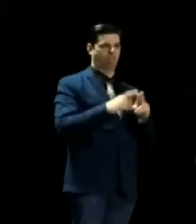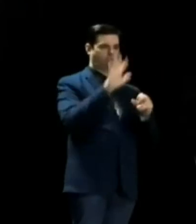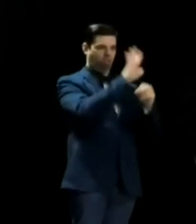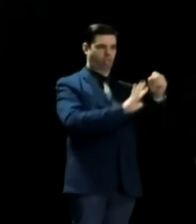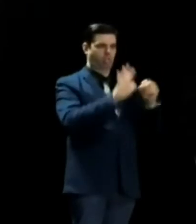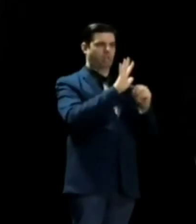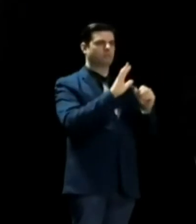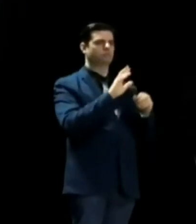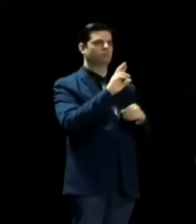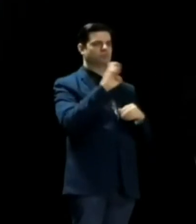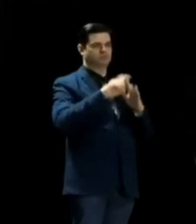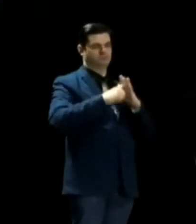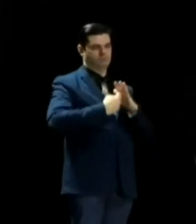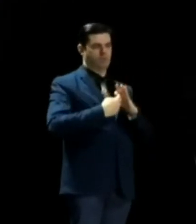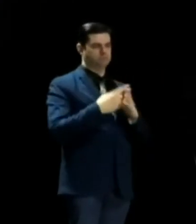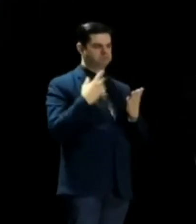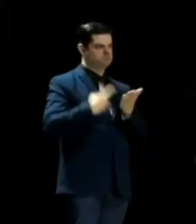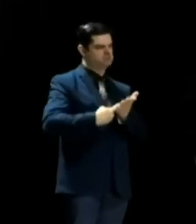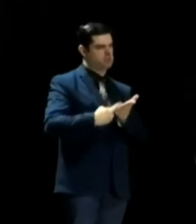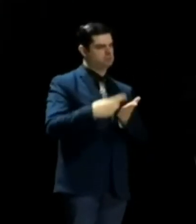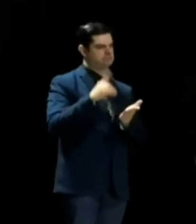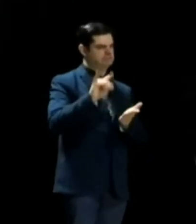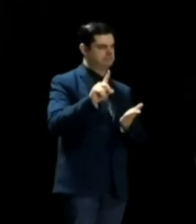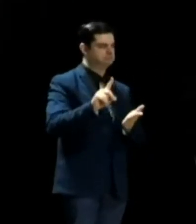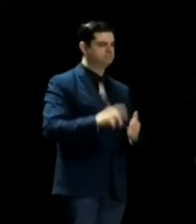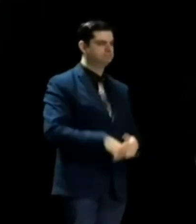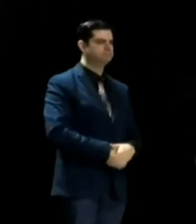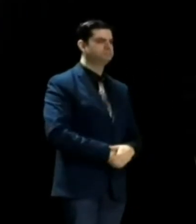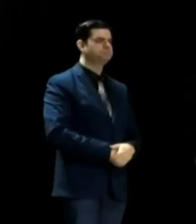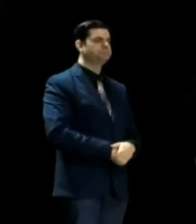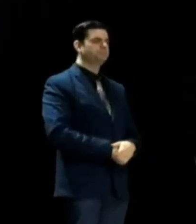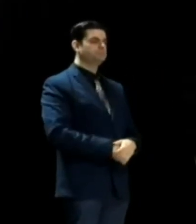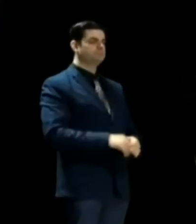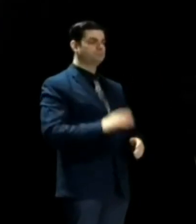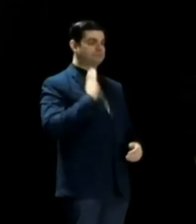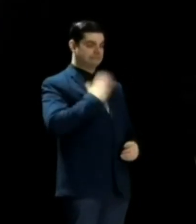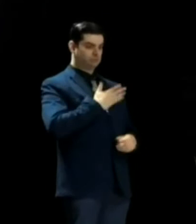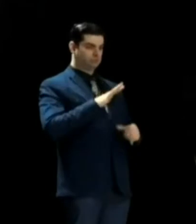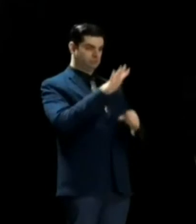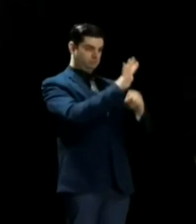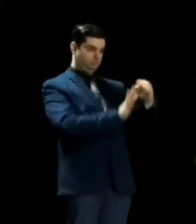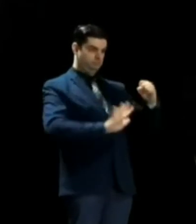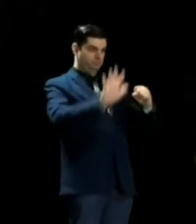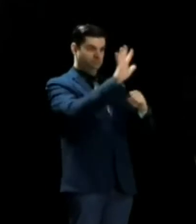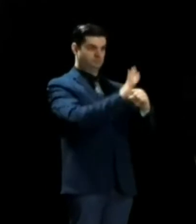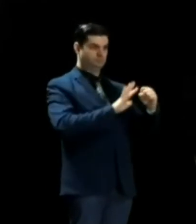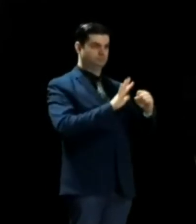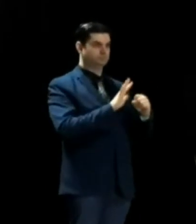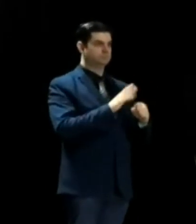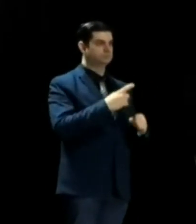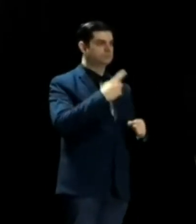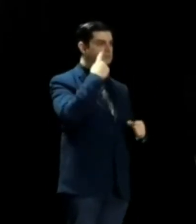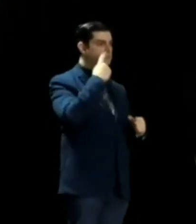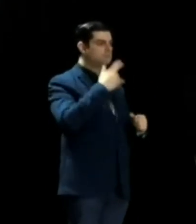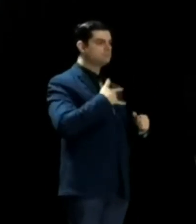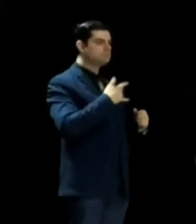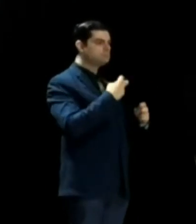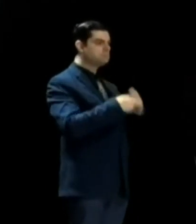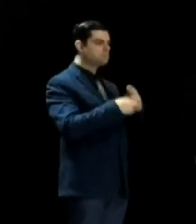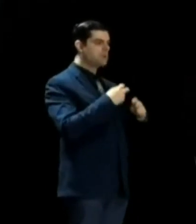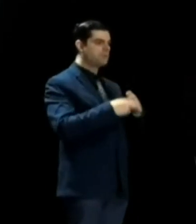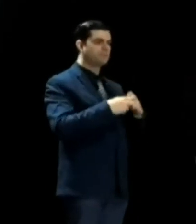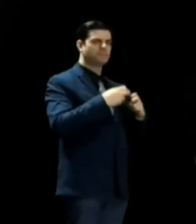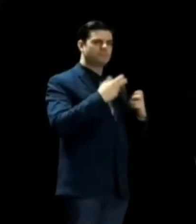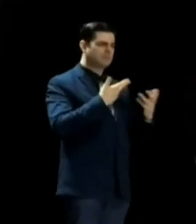County, if they're not our responsibility, but we see a problem, we want to help be a partner. You look at our county,